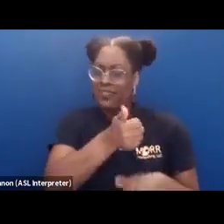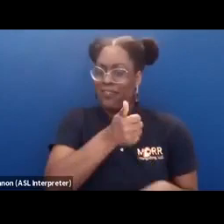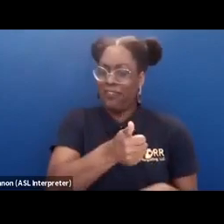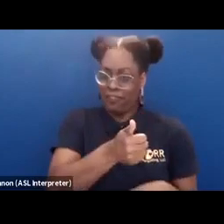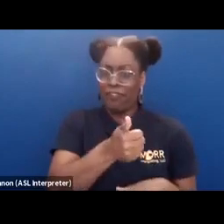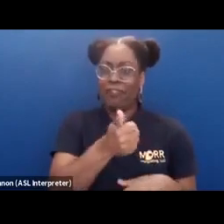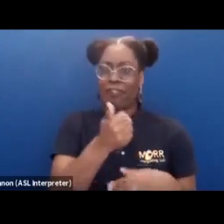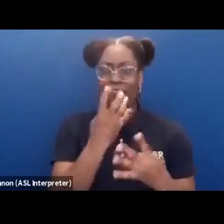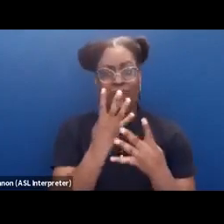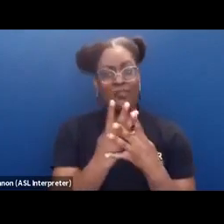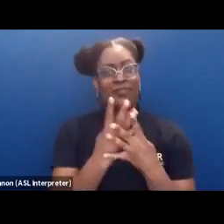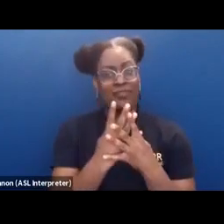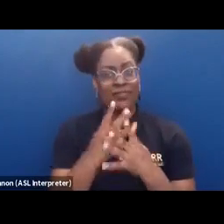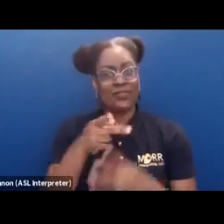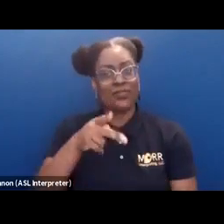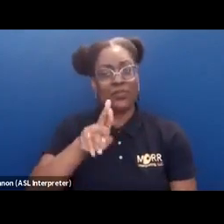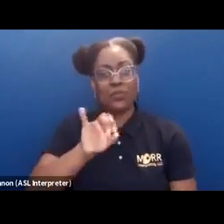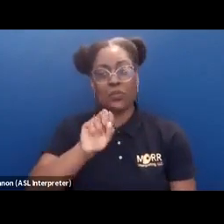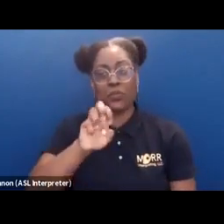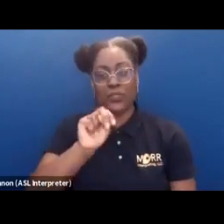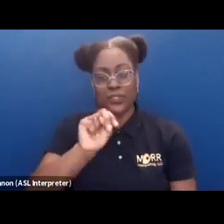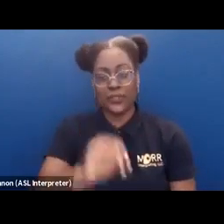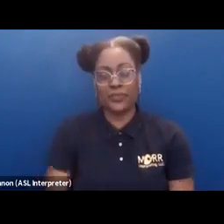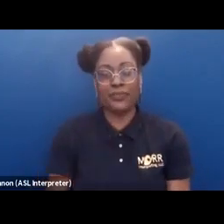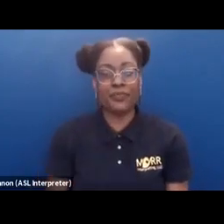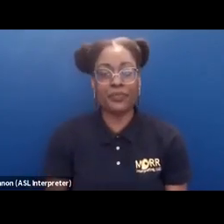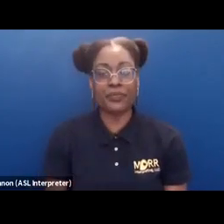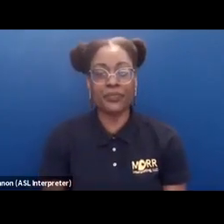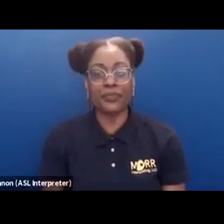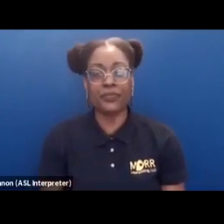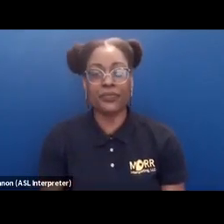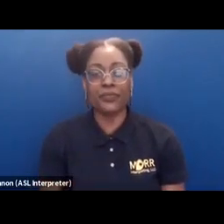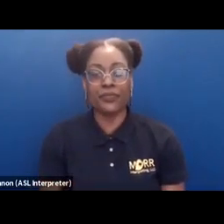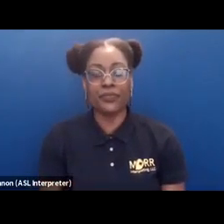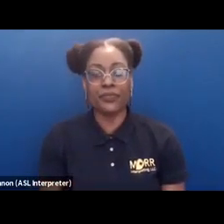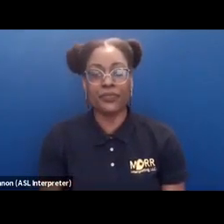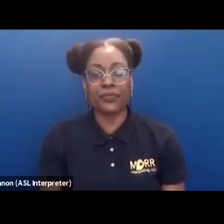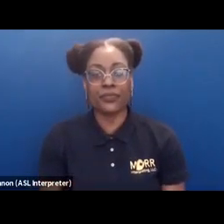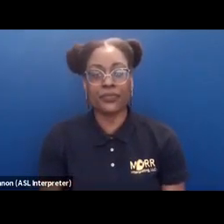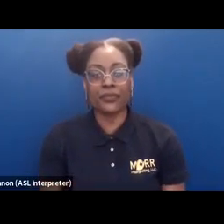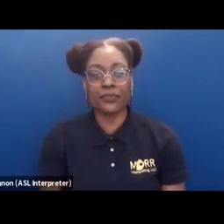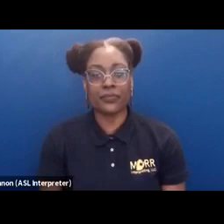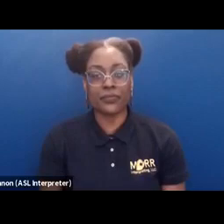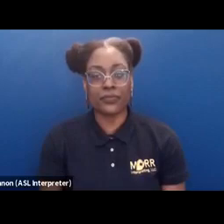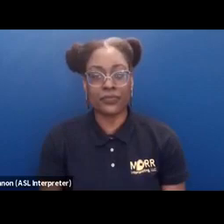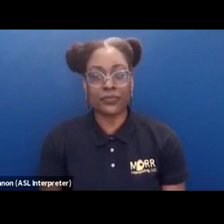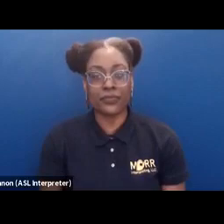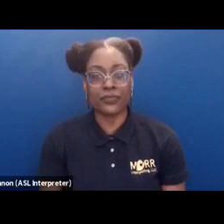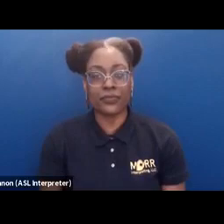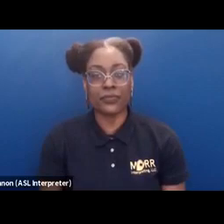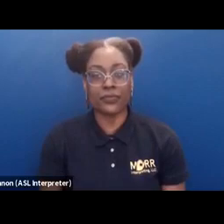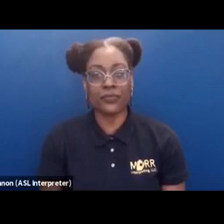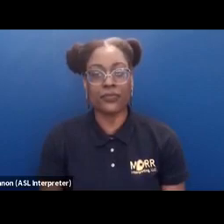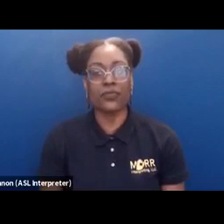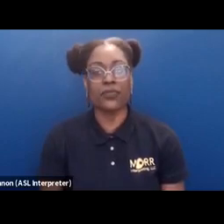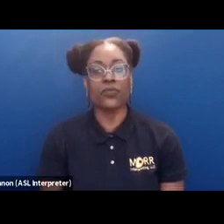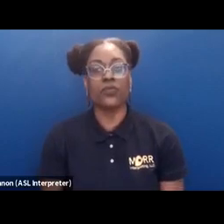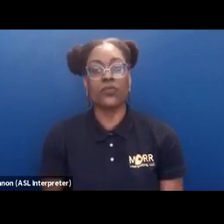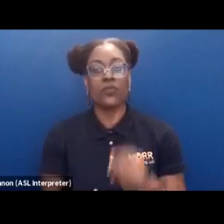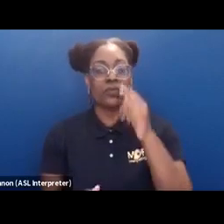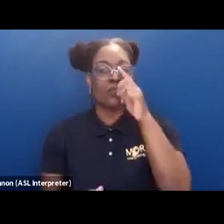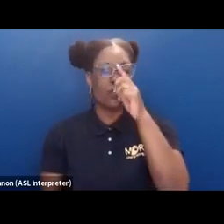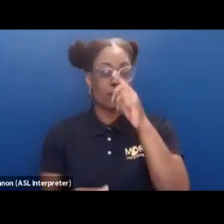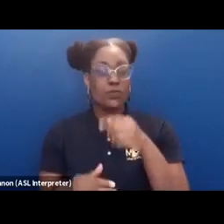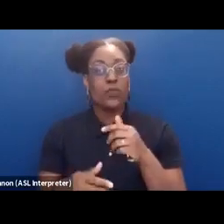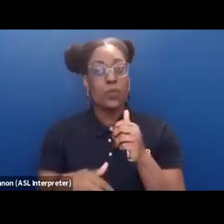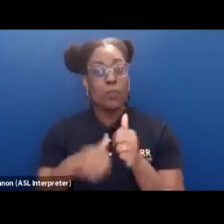spaces, which the worst part, the most incarcerated one being a juvenile detention,